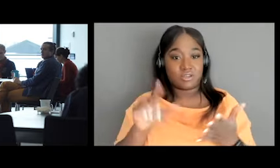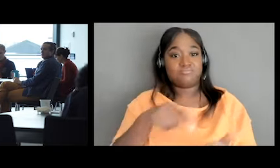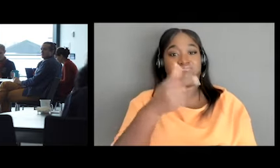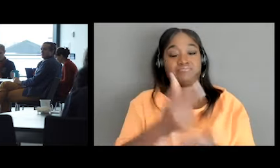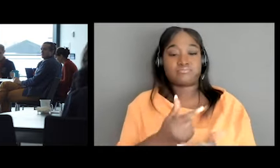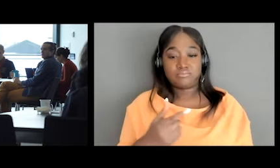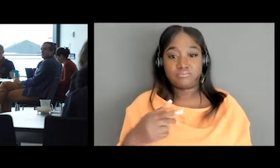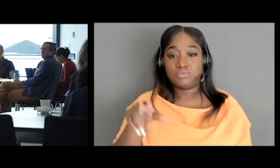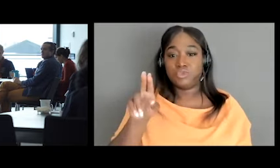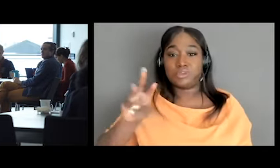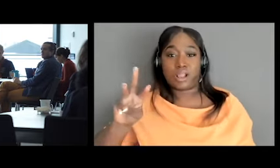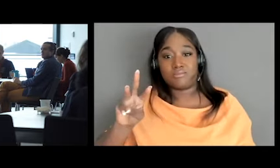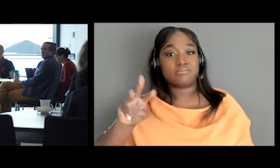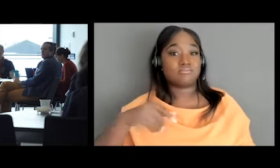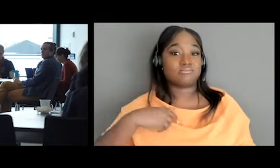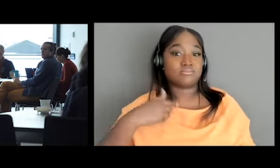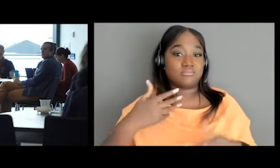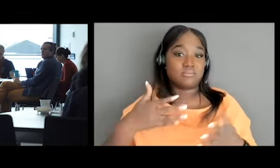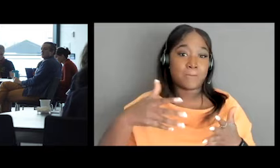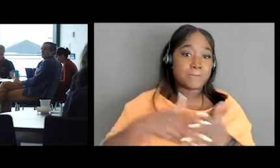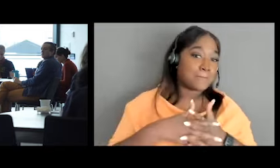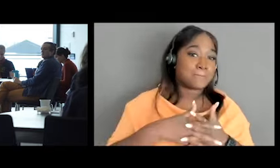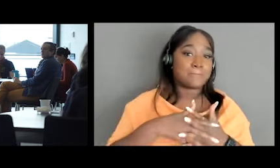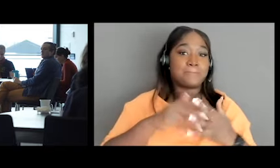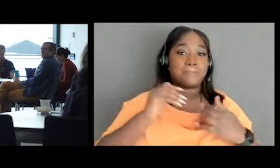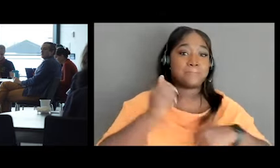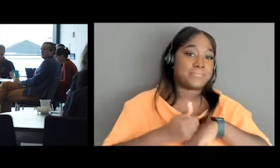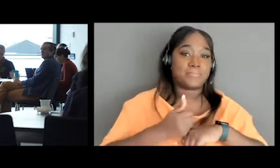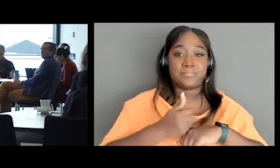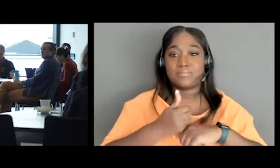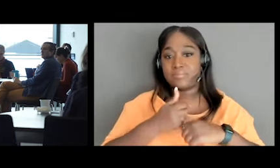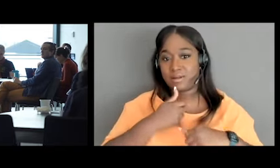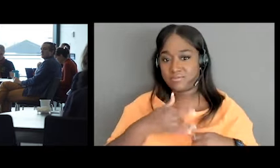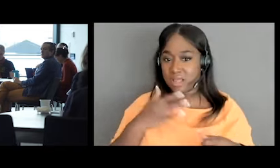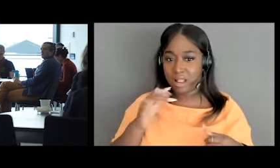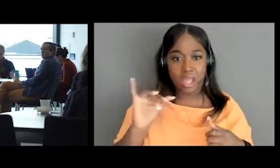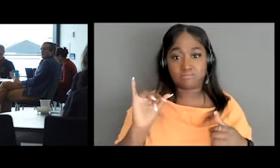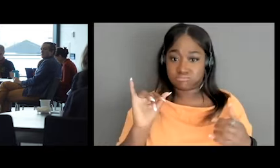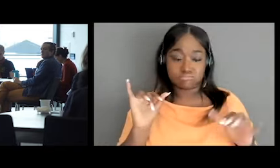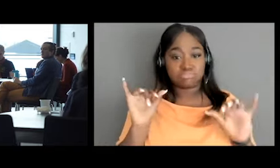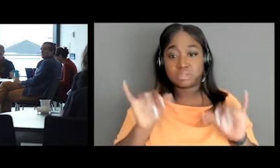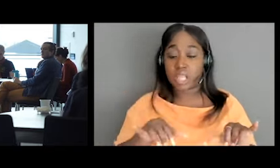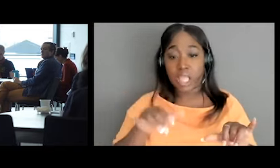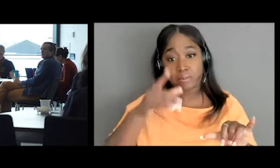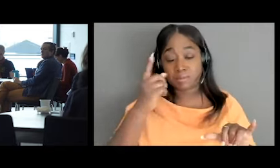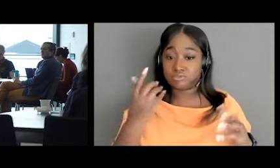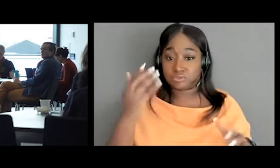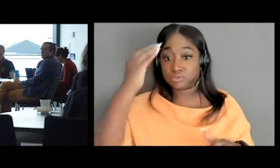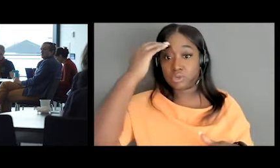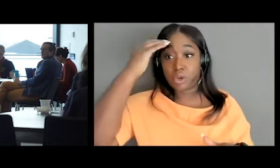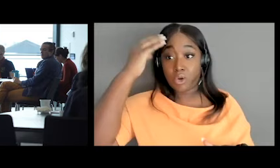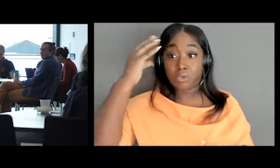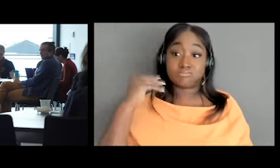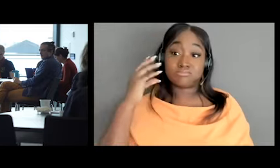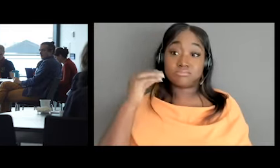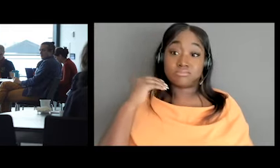here, made sense for me to stick around because it was what I know. So that's how like a lot of